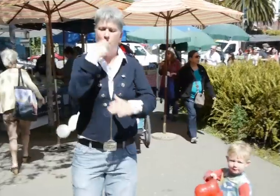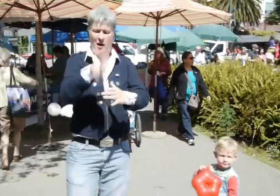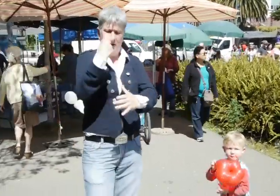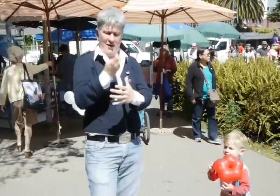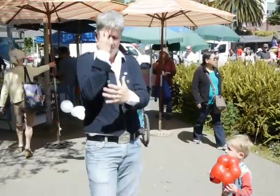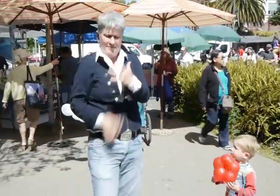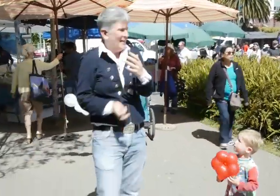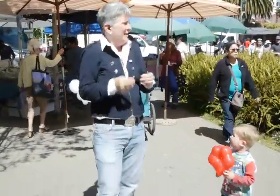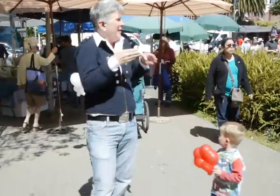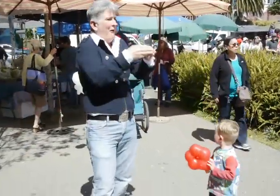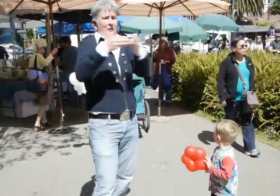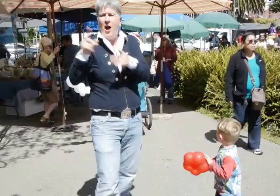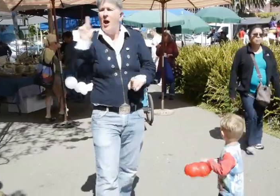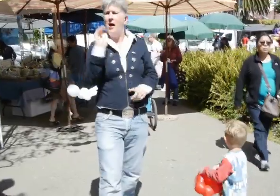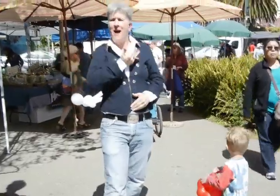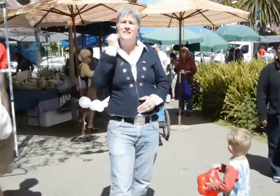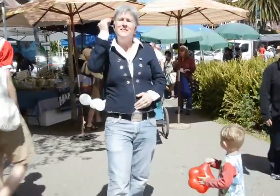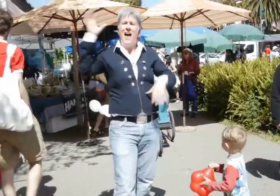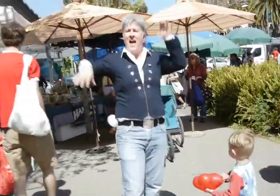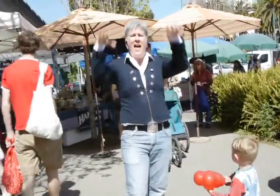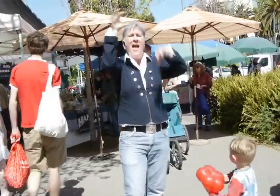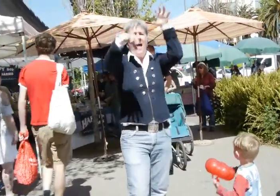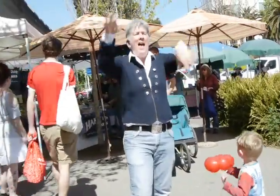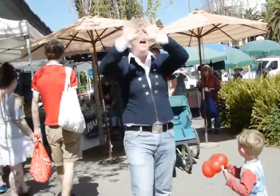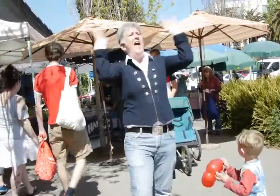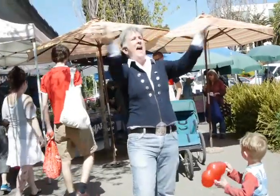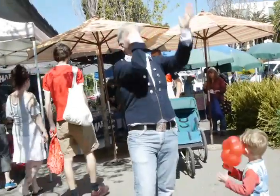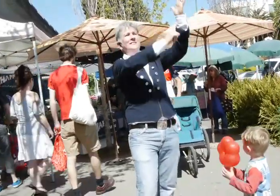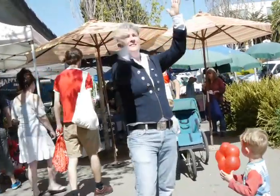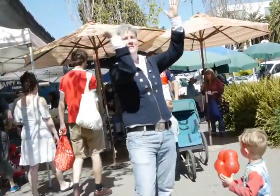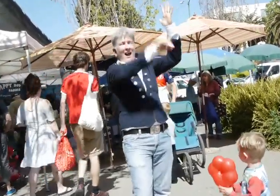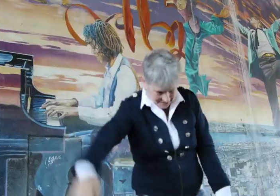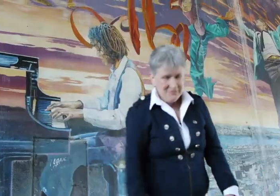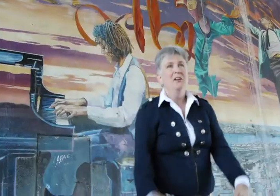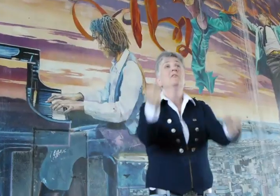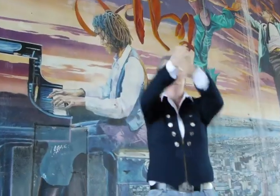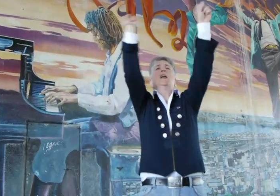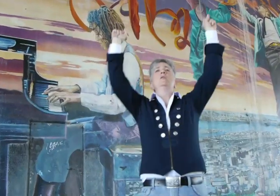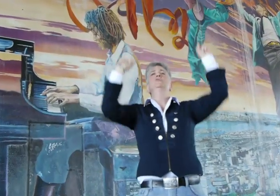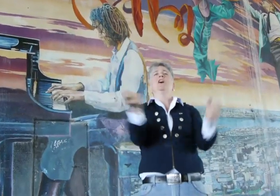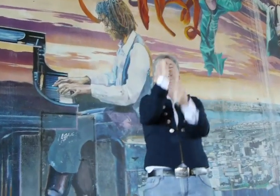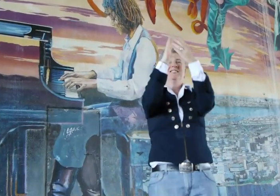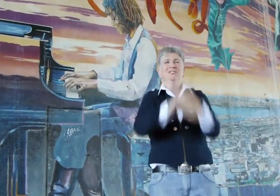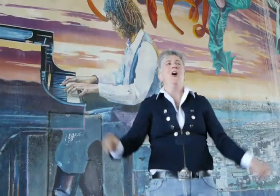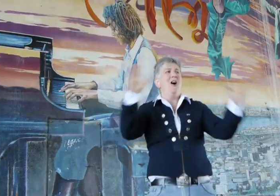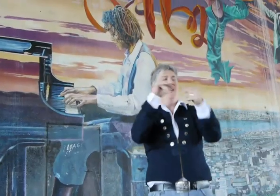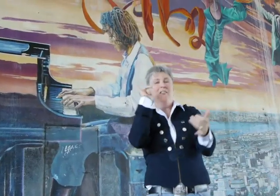we're curled up in the corner of our cell. Freedom is just a story that